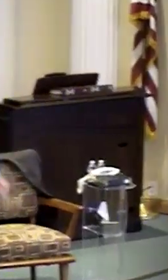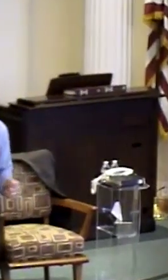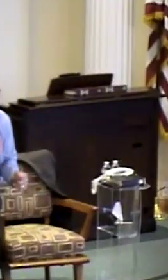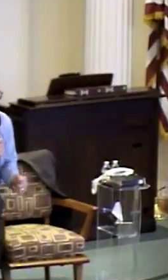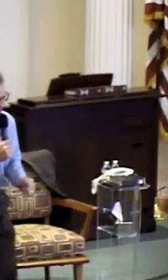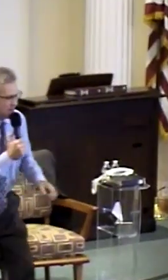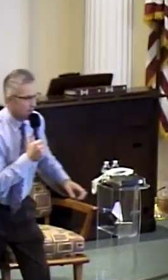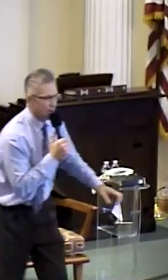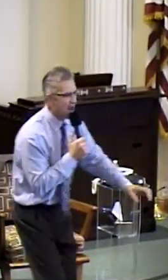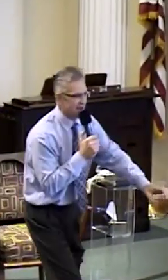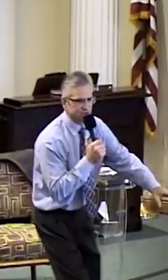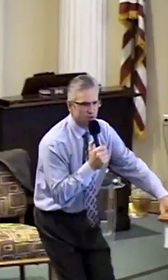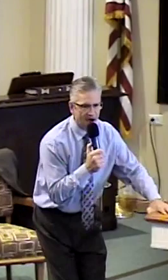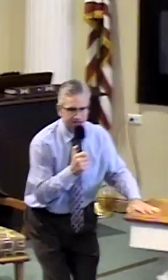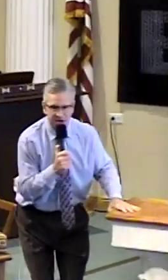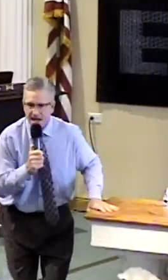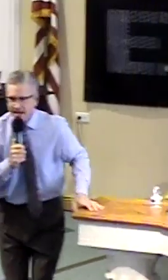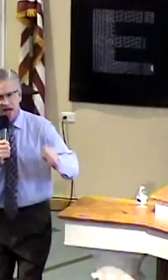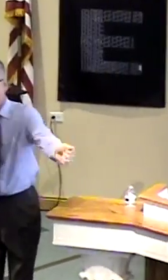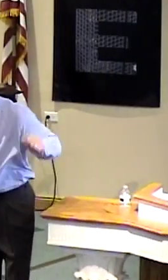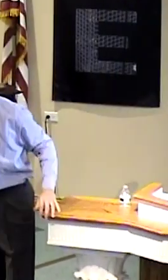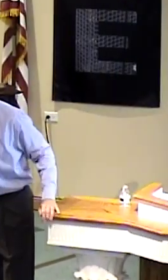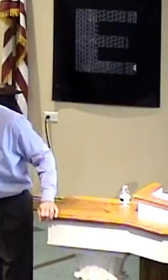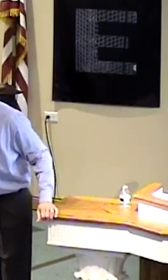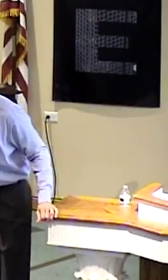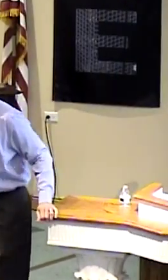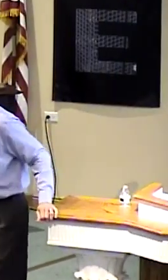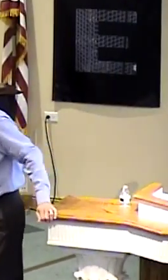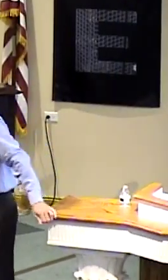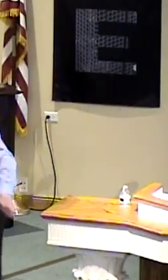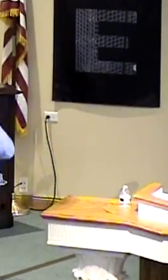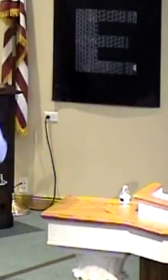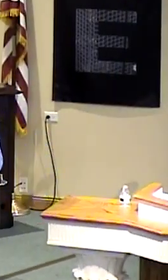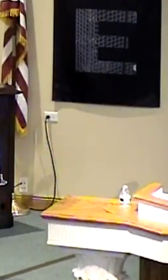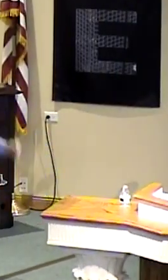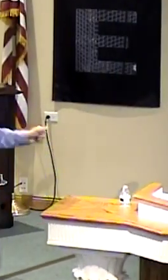we possibly pray too much? Can we possibly fast?